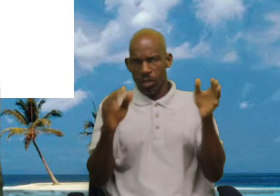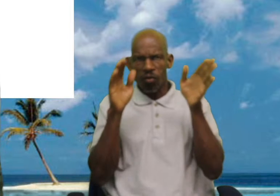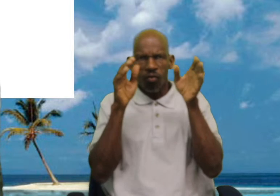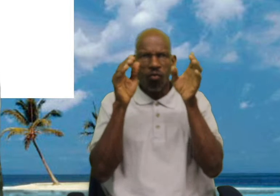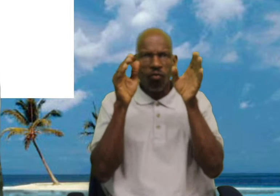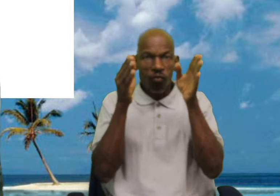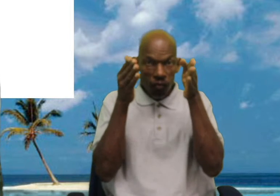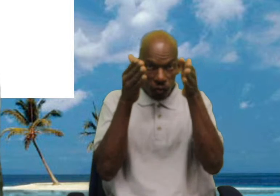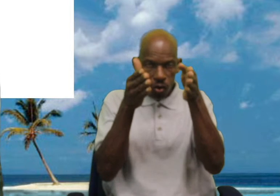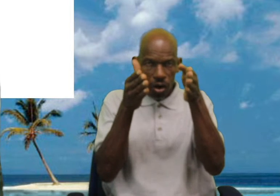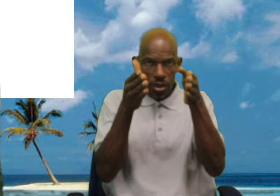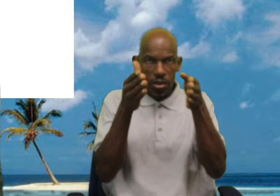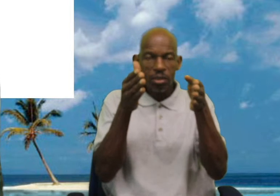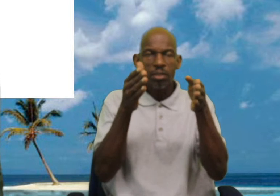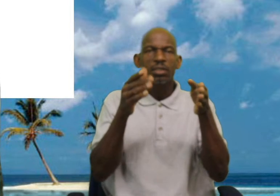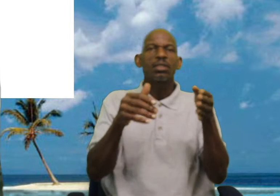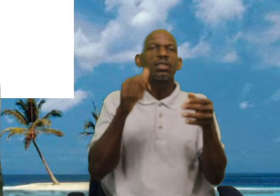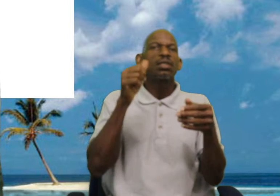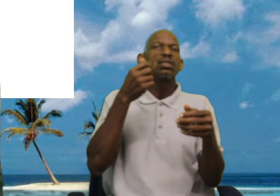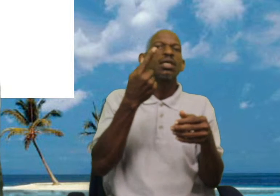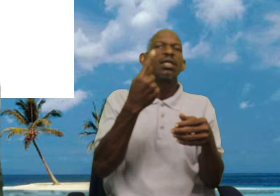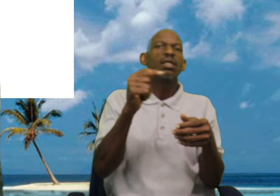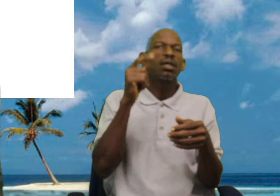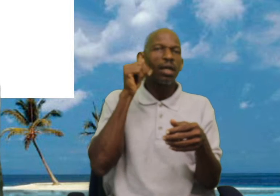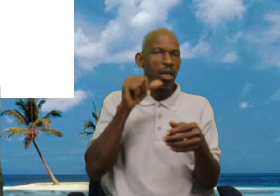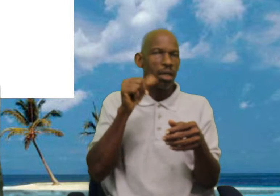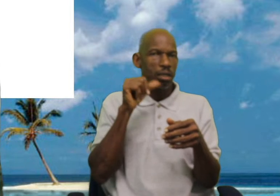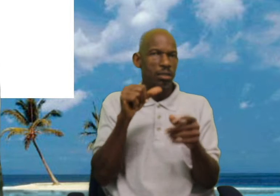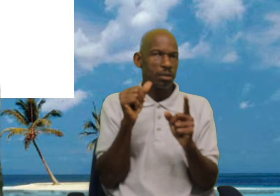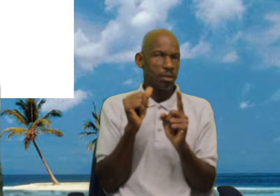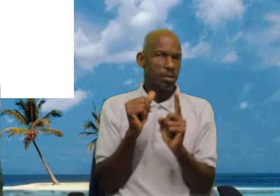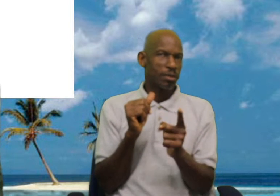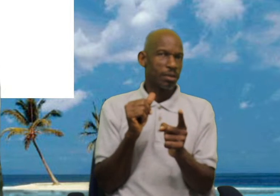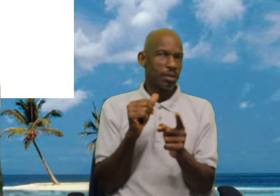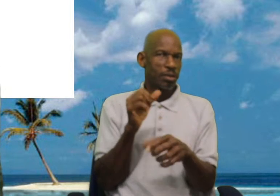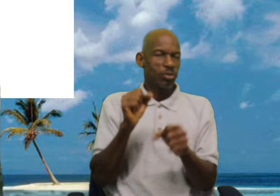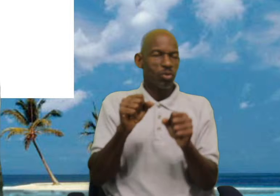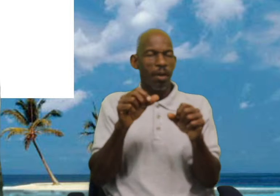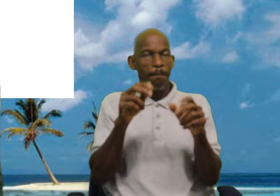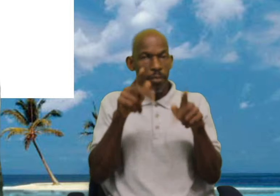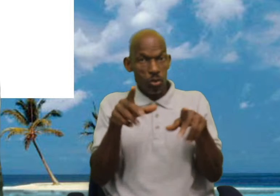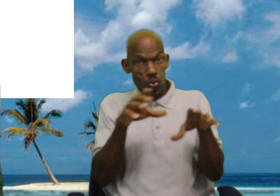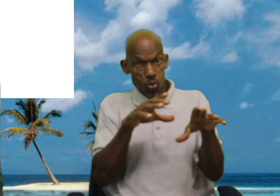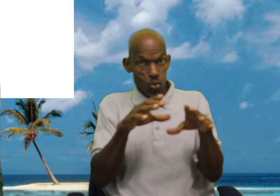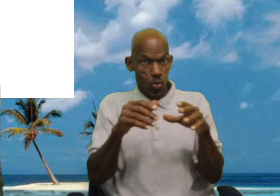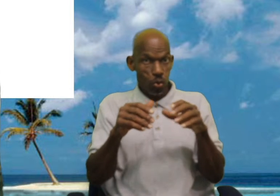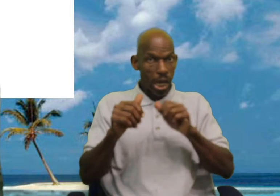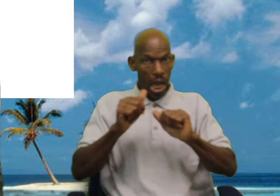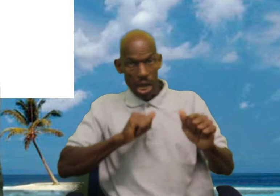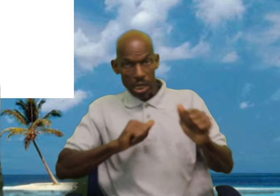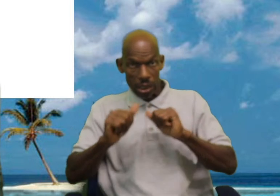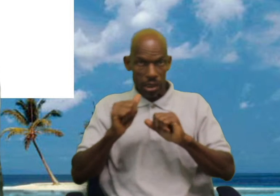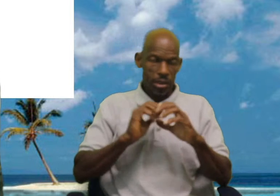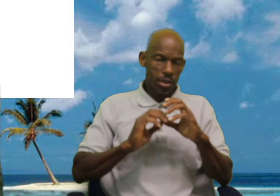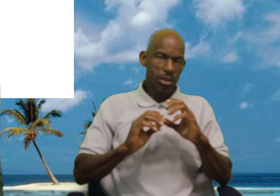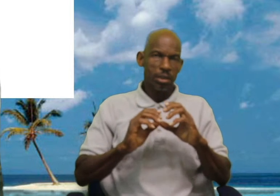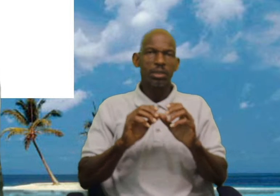a subject, that is a person that is doing the action. And the action we have is, the action